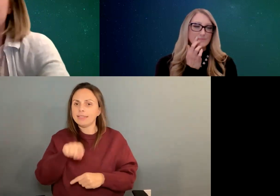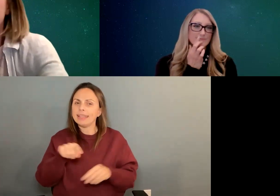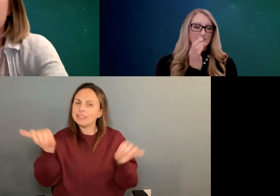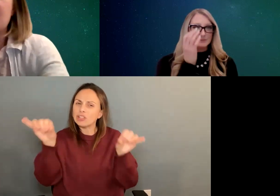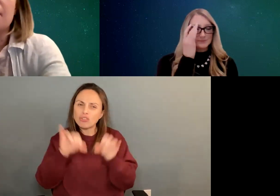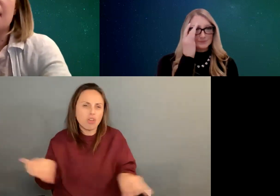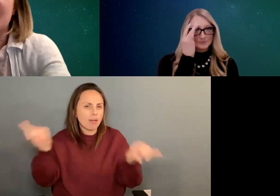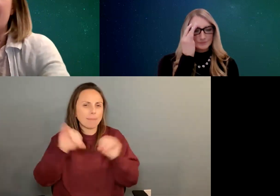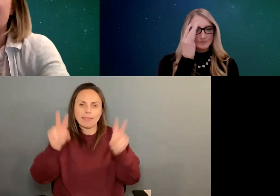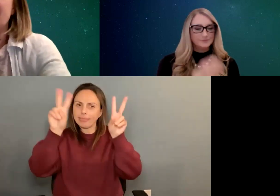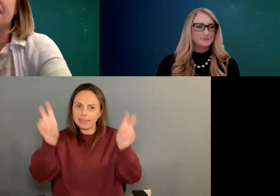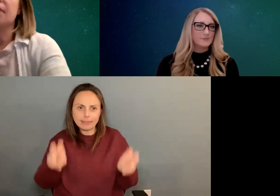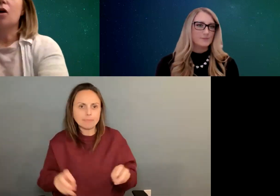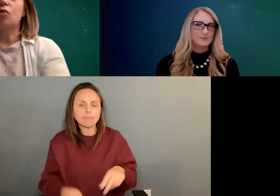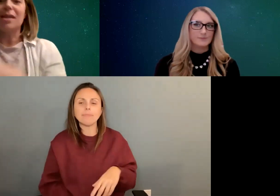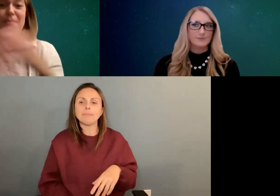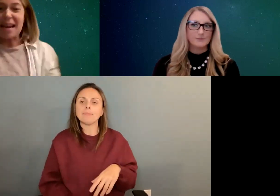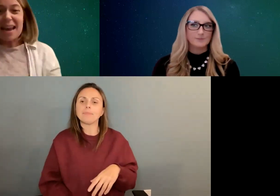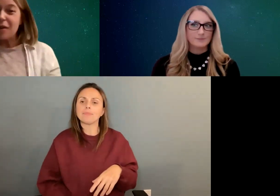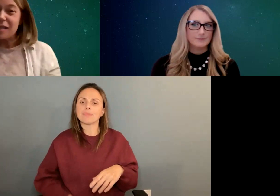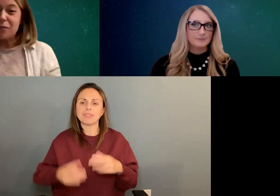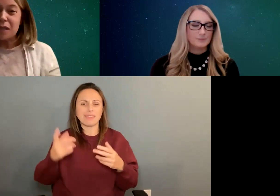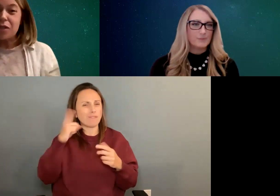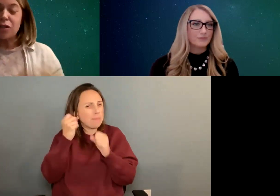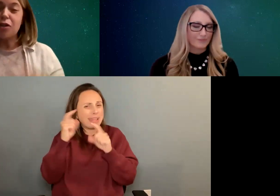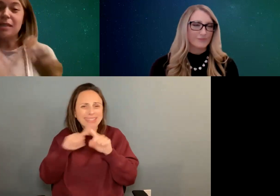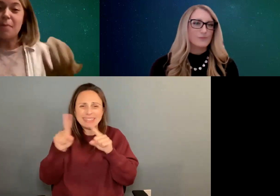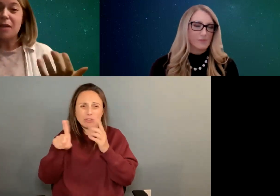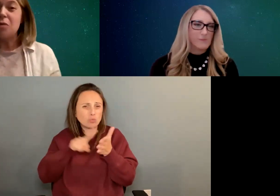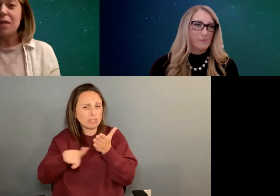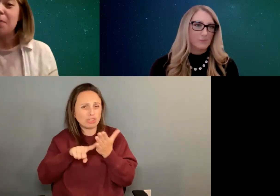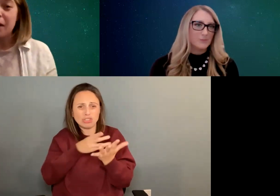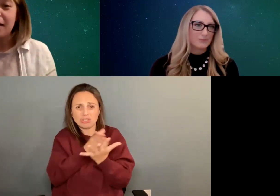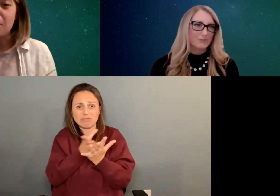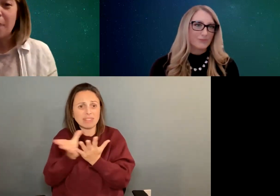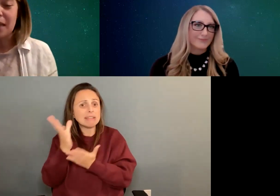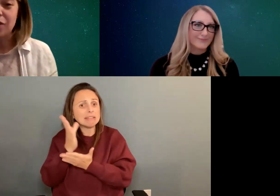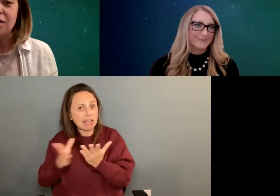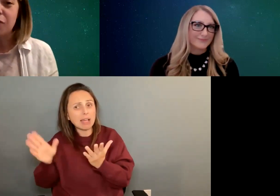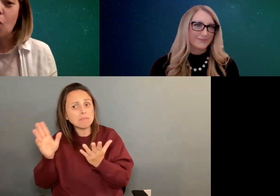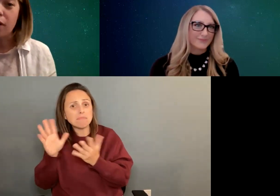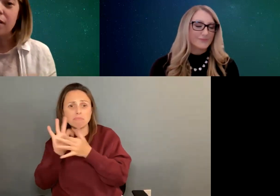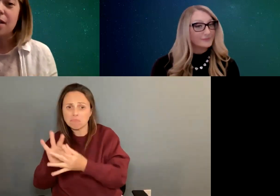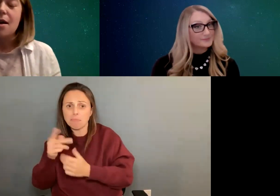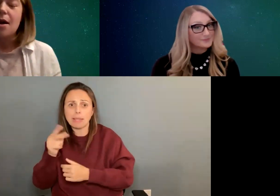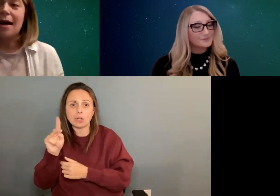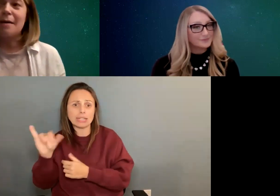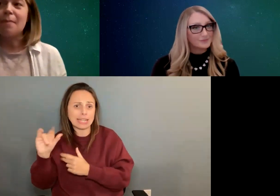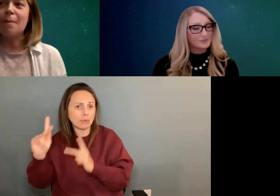common theme across many areas of research. There are some things unique to perinatal populations, of